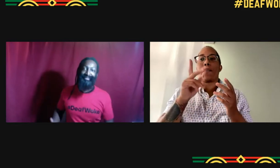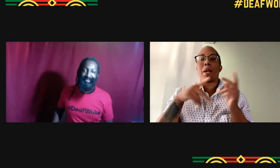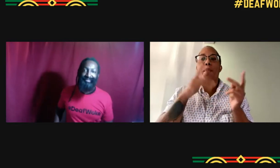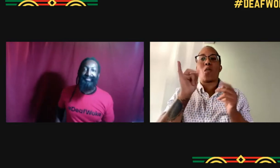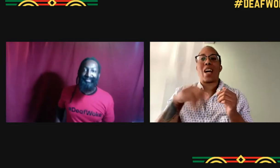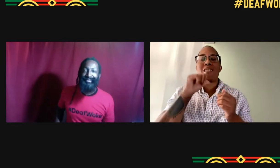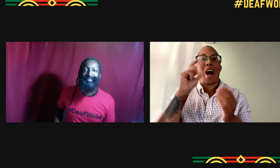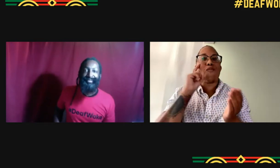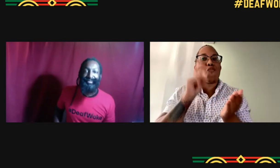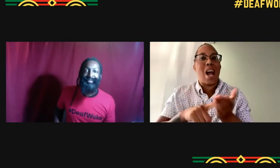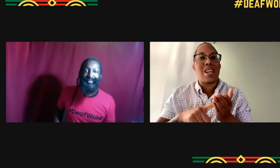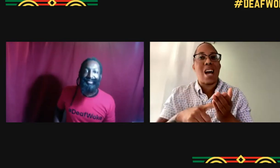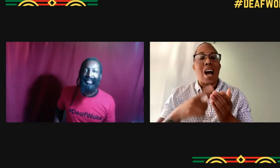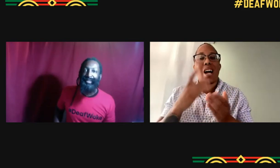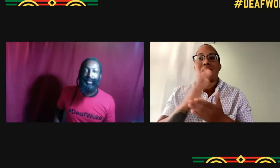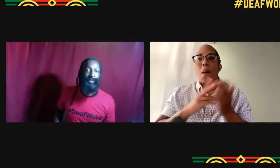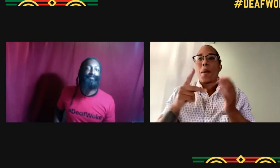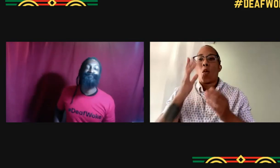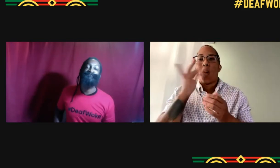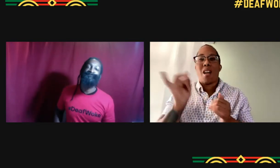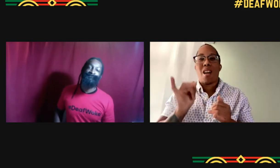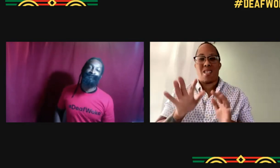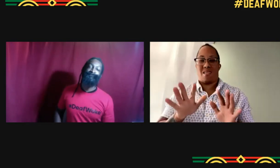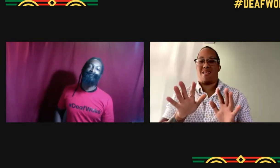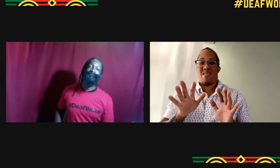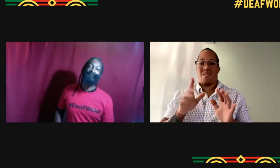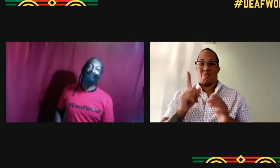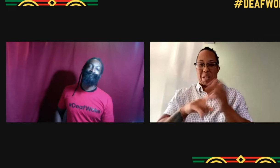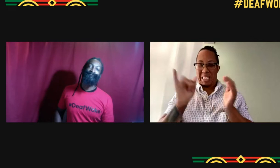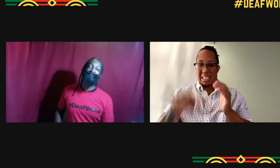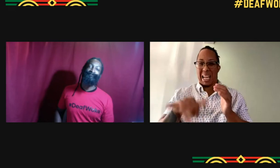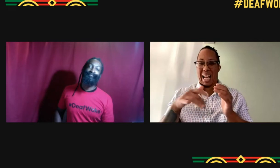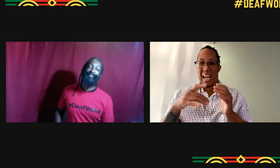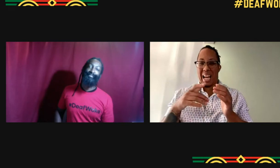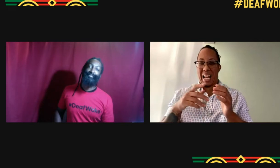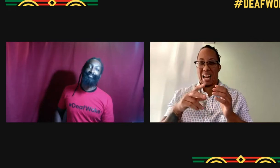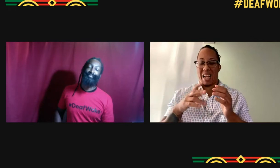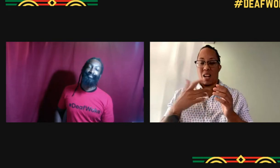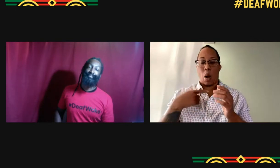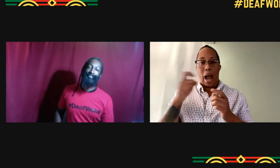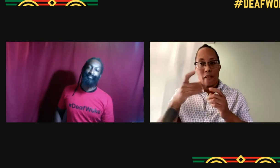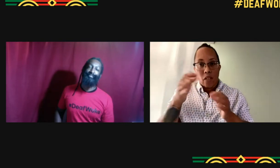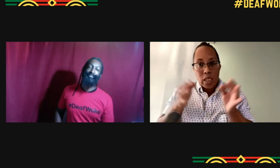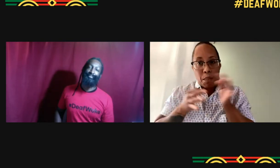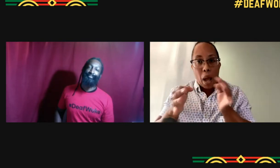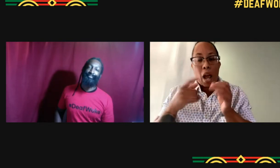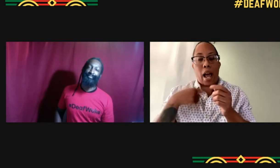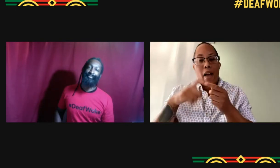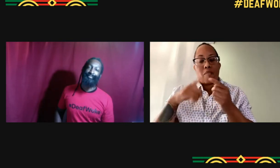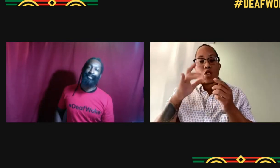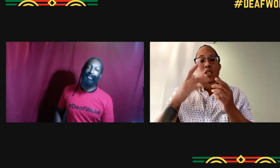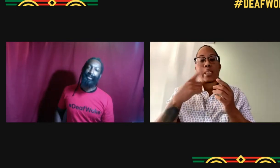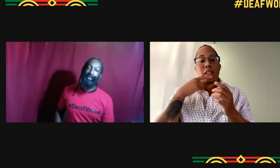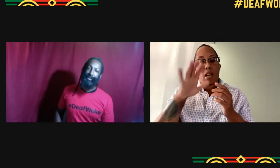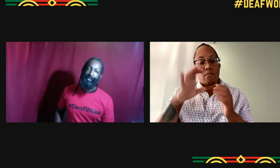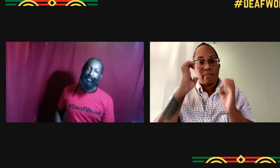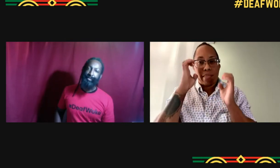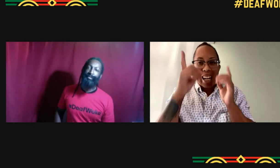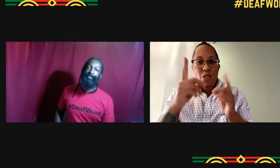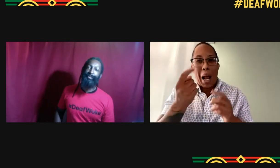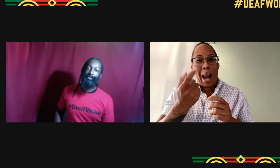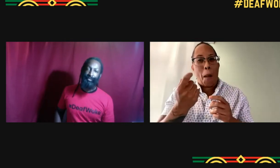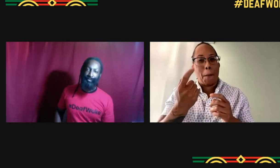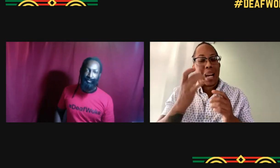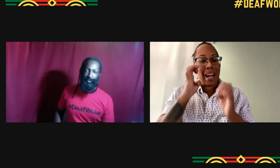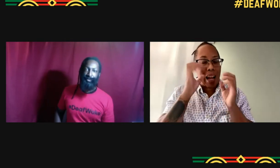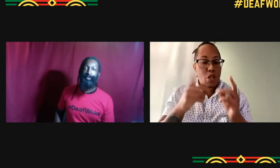You know, some people will just not recognize or acknowledge it. Some people will say, well, what's that? And,